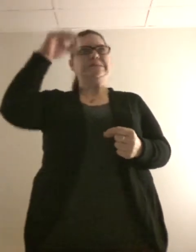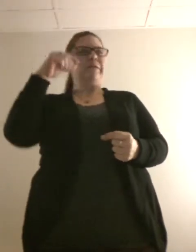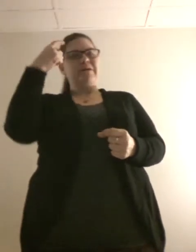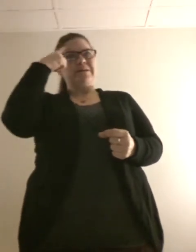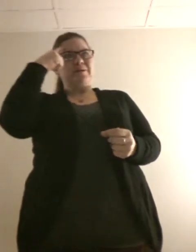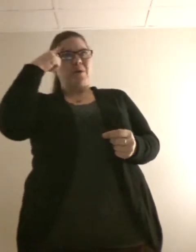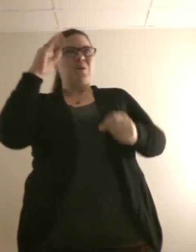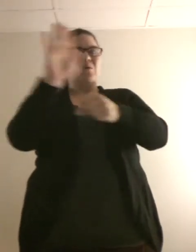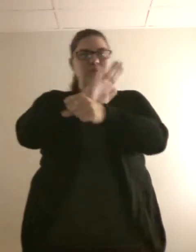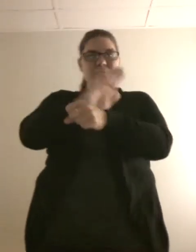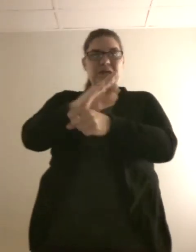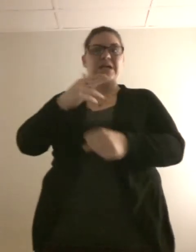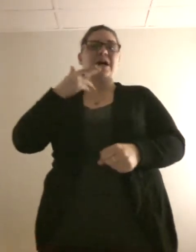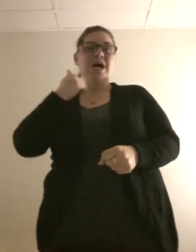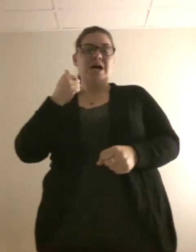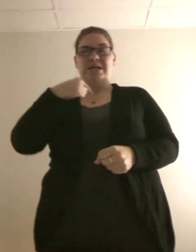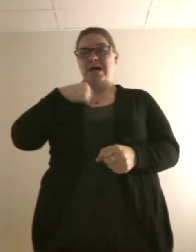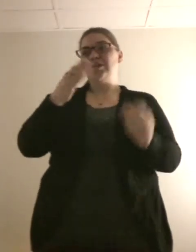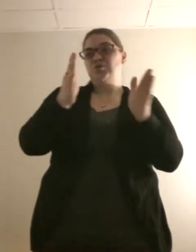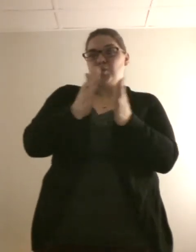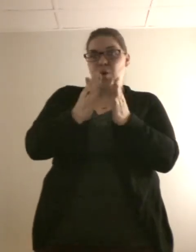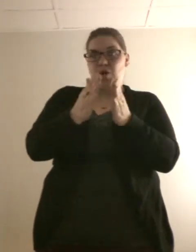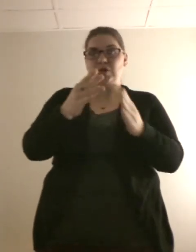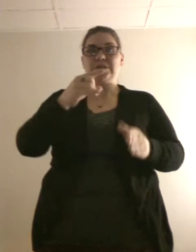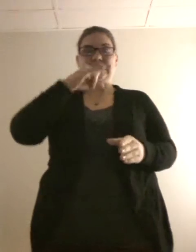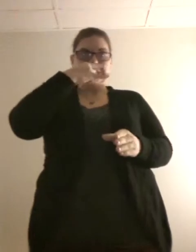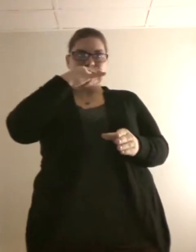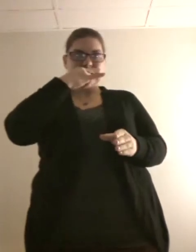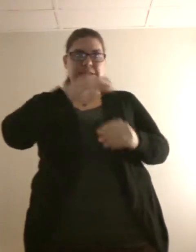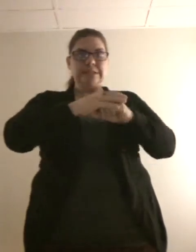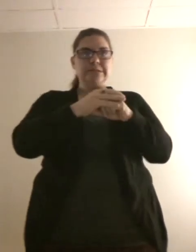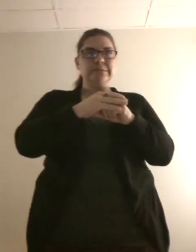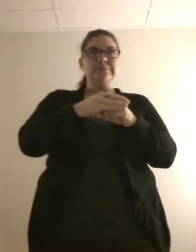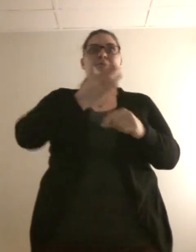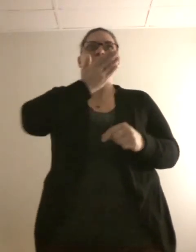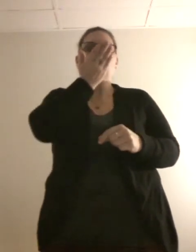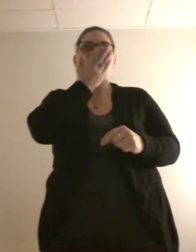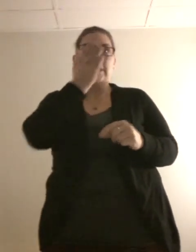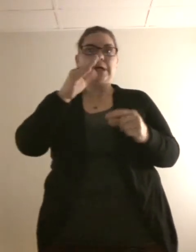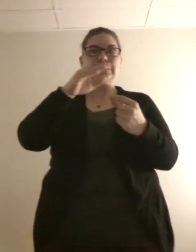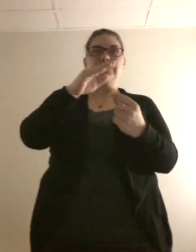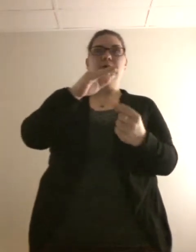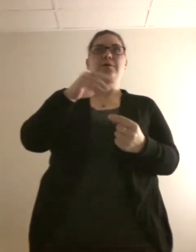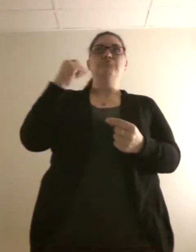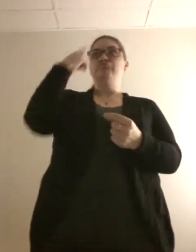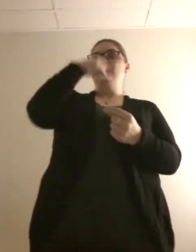Kids. How even a tiny blade of grass would look like a giant, giant tree if you were the size of what? Maybe an